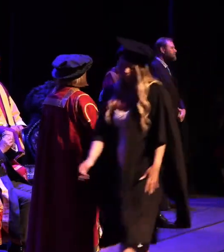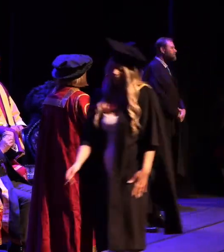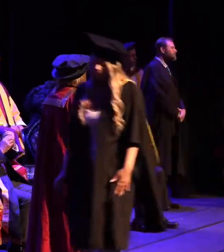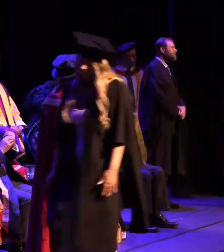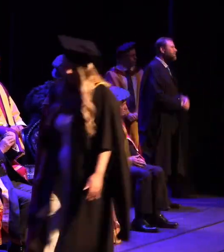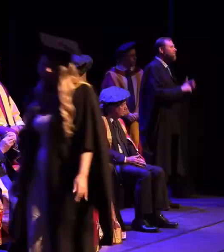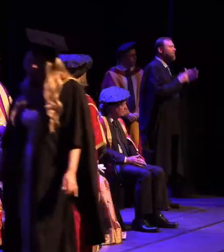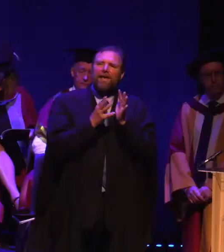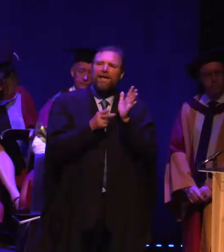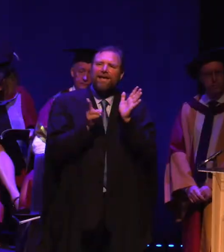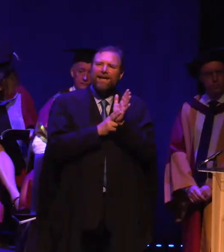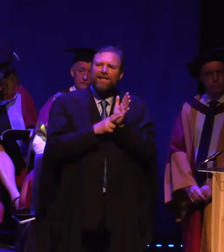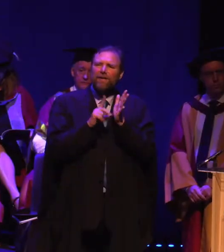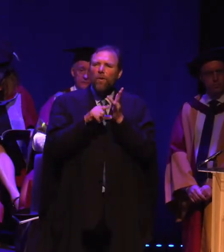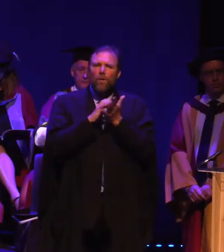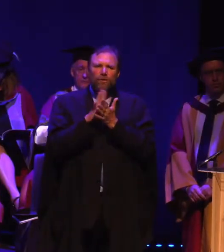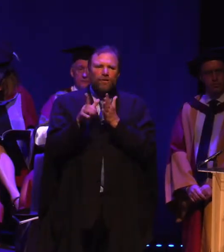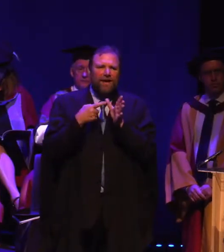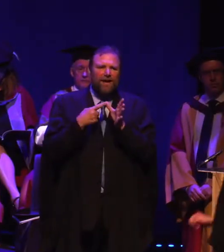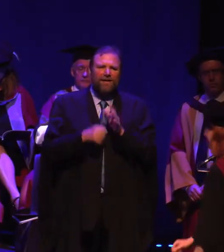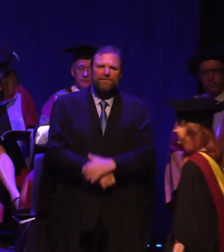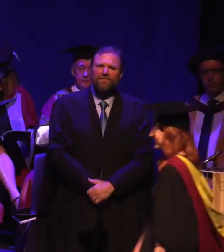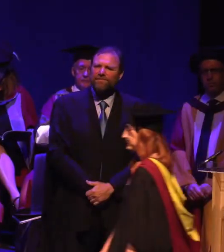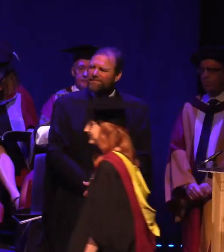Eden O'Shea.